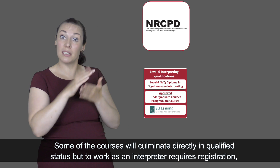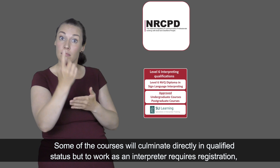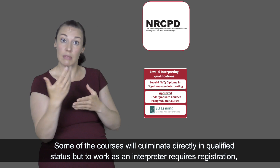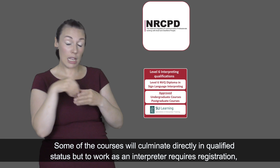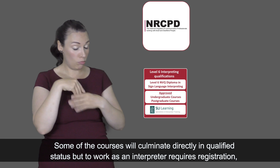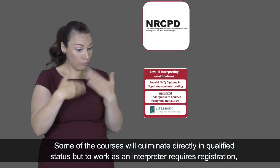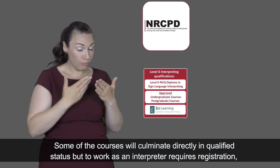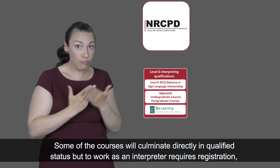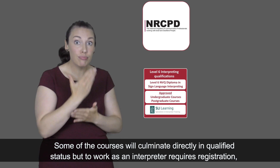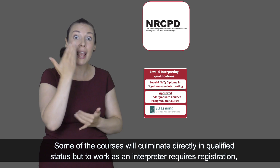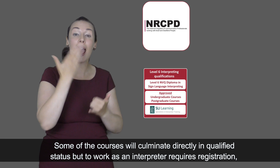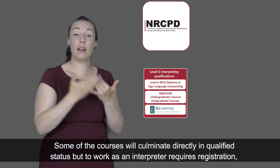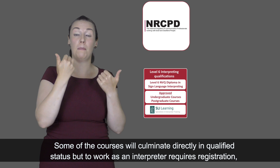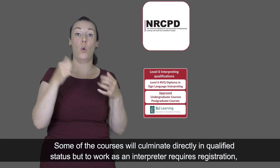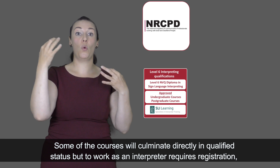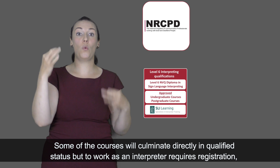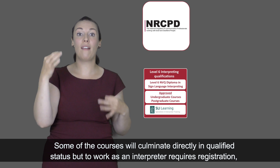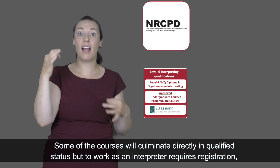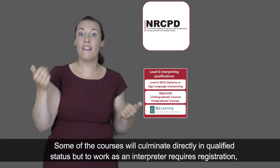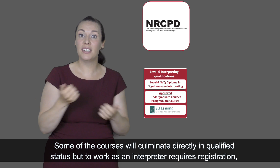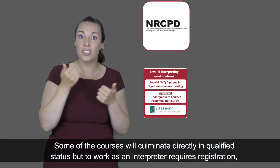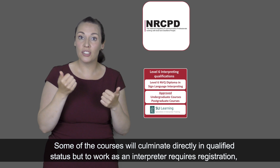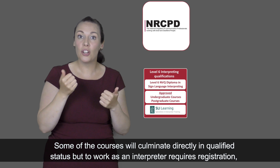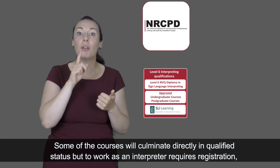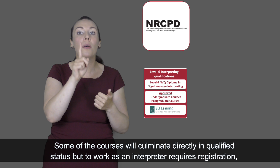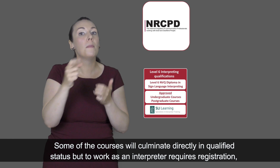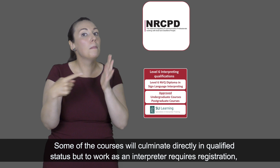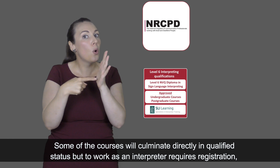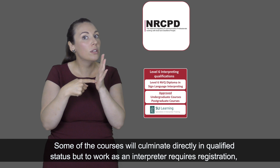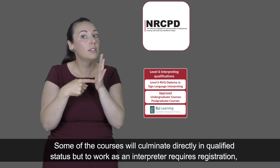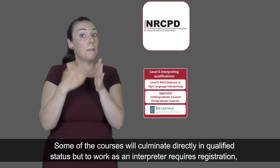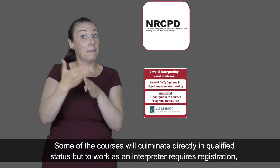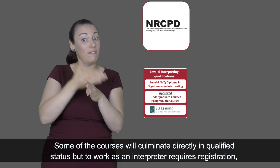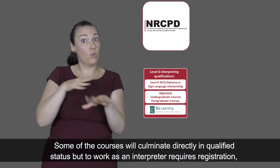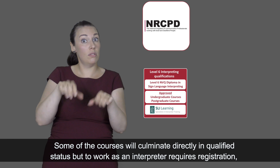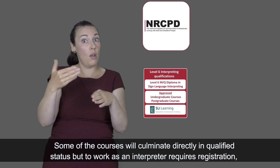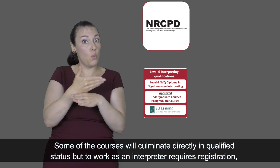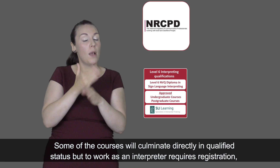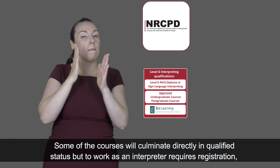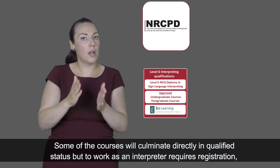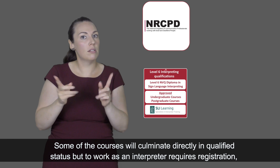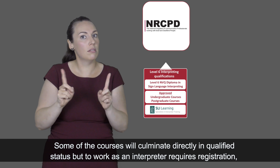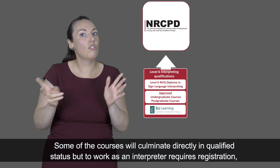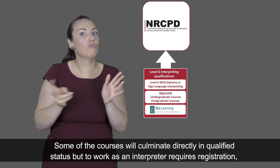Some of the courses will culminate directly in qualified status, but to work as an interpreter requires registration.